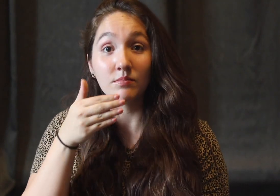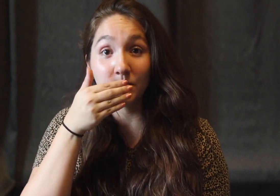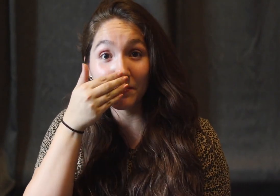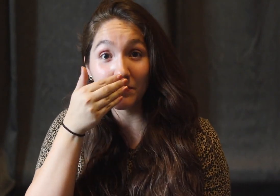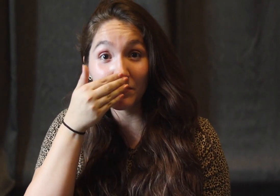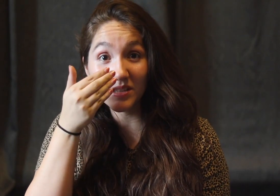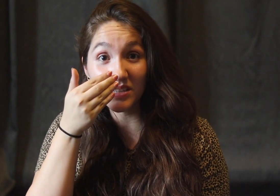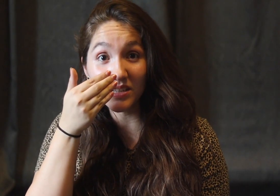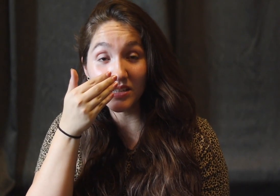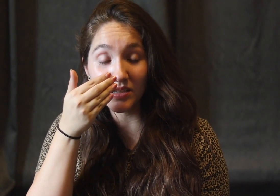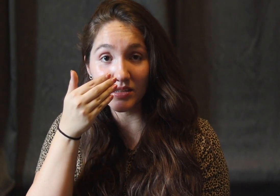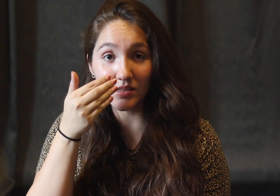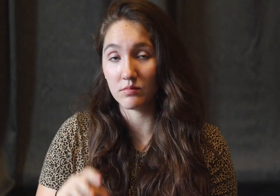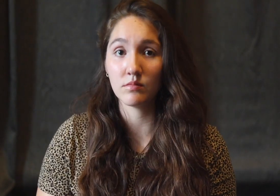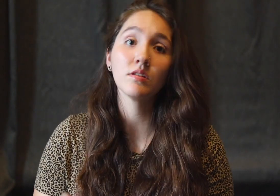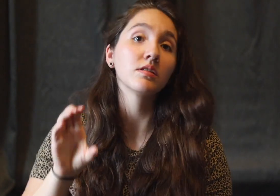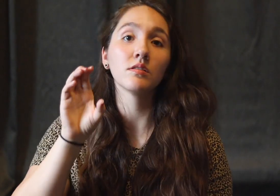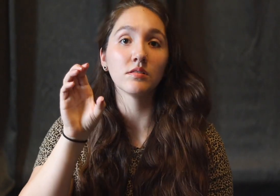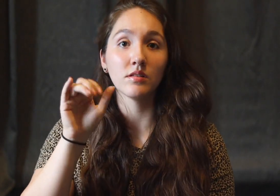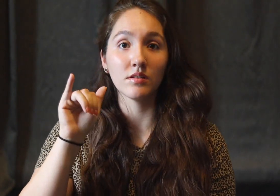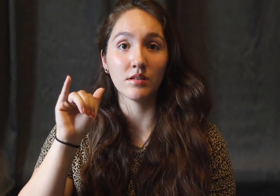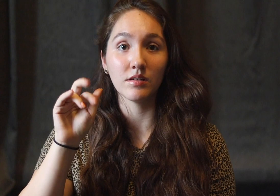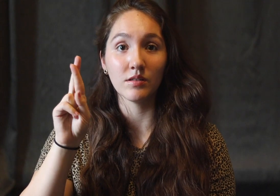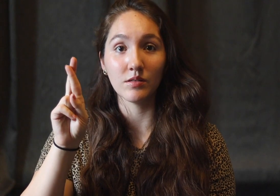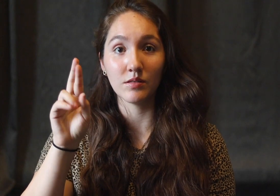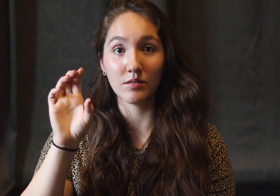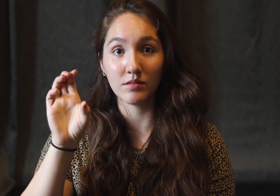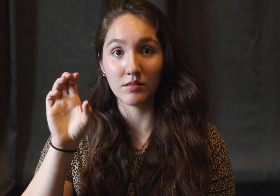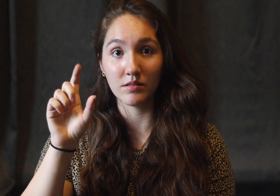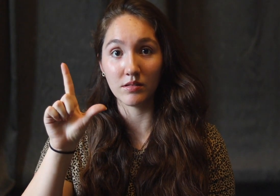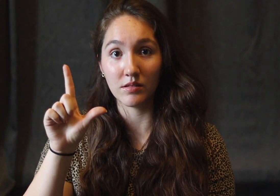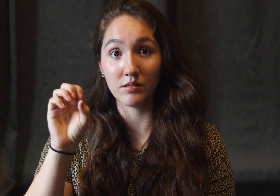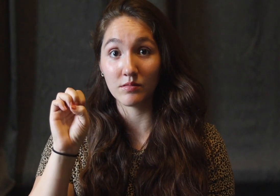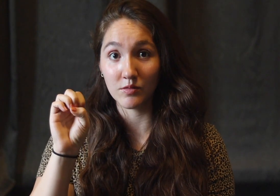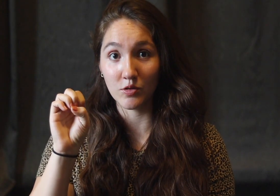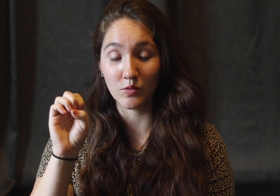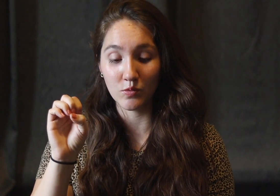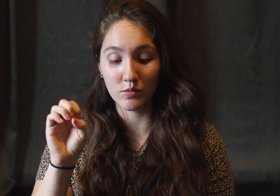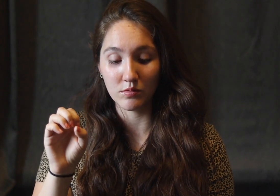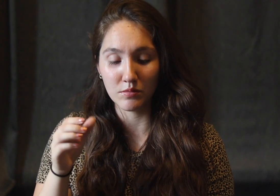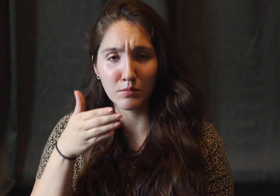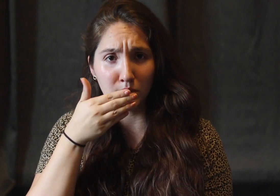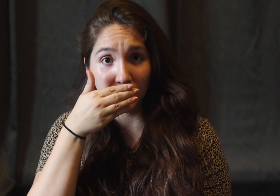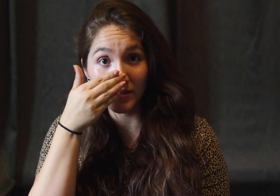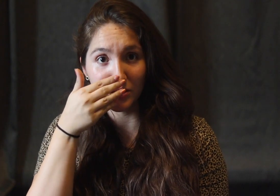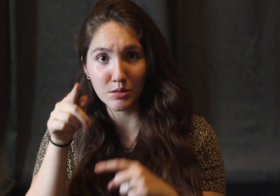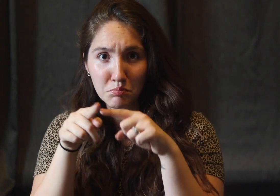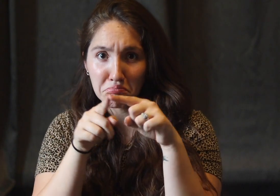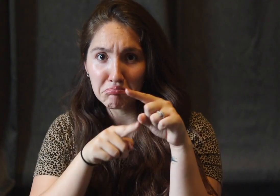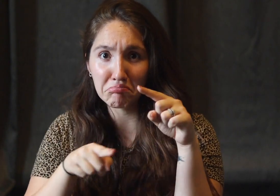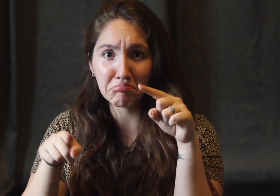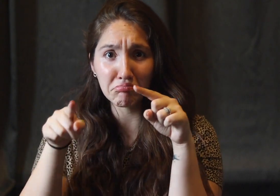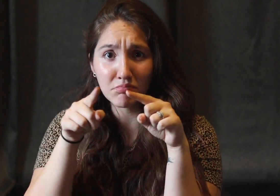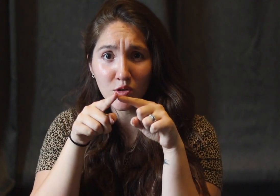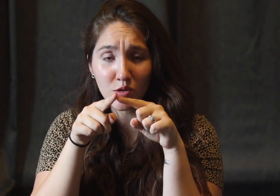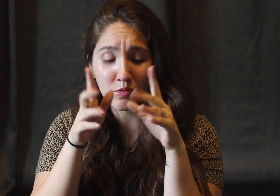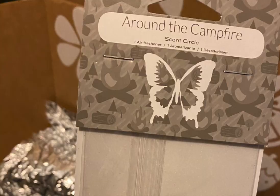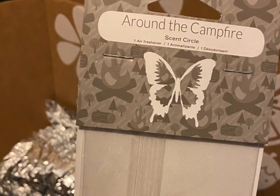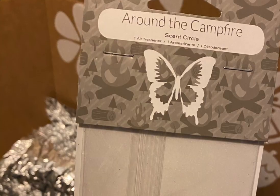So the next thing that I got in my Whiff Box this month is a scent circle. And the scent is Around the